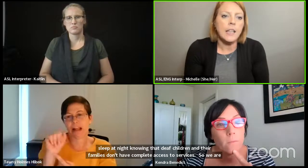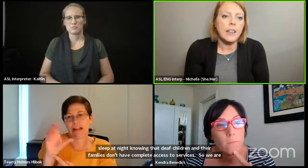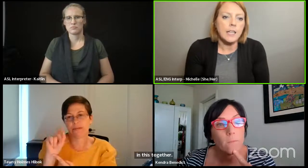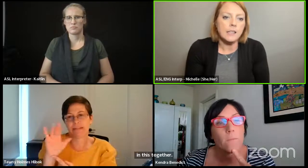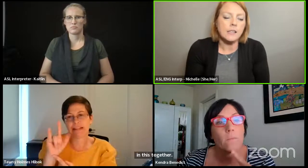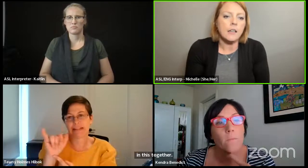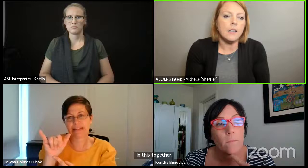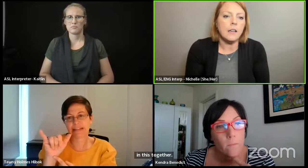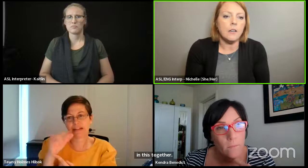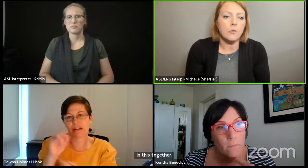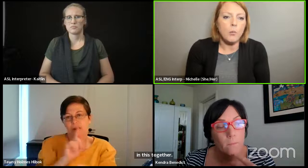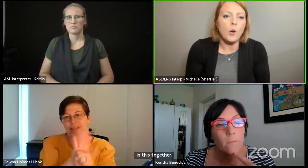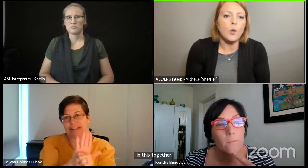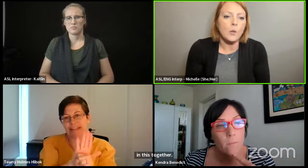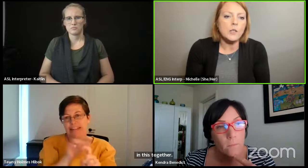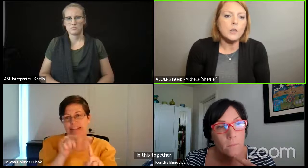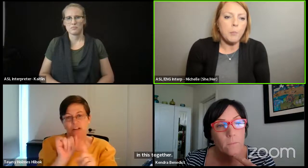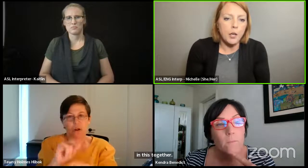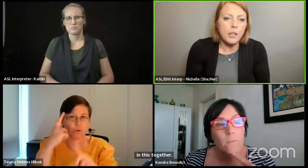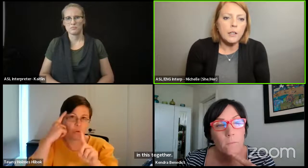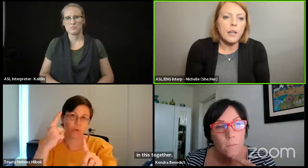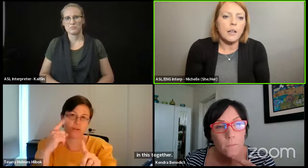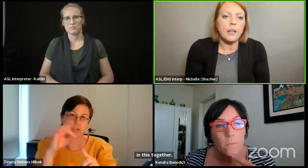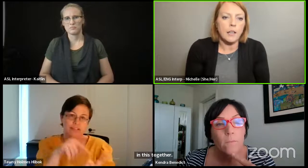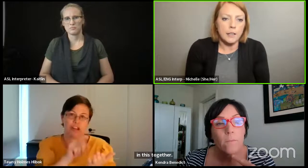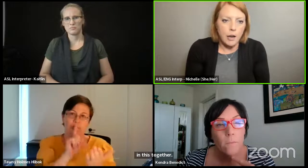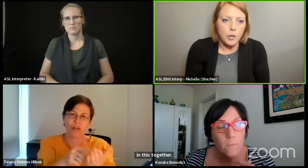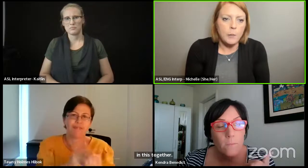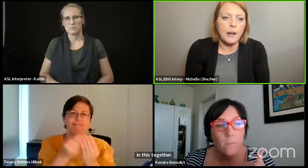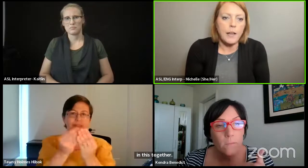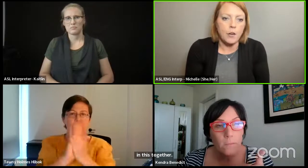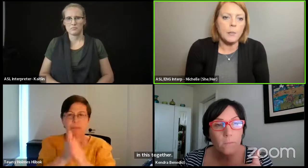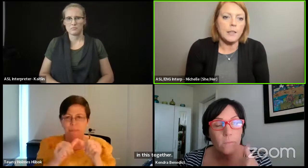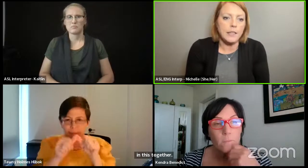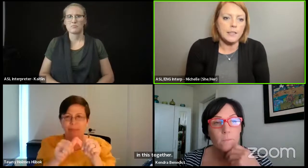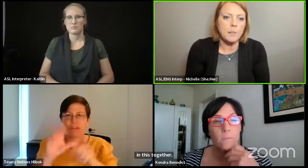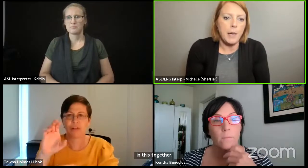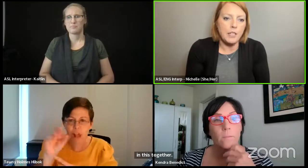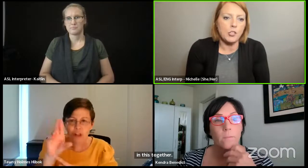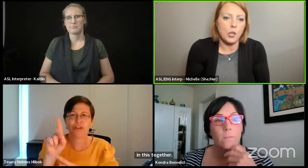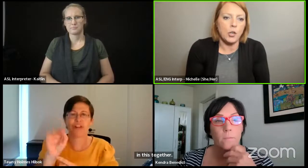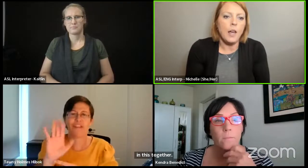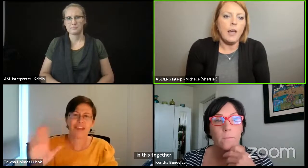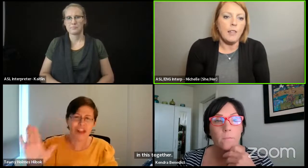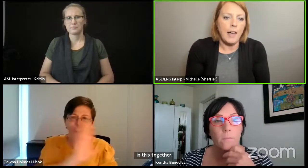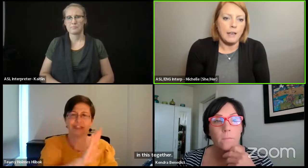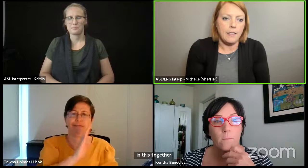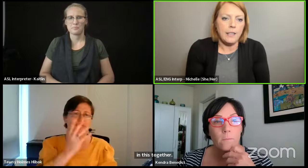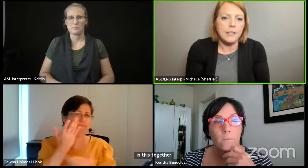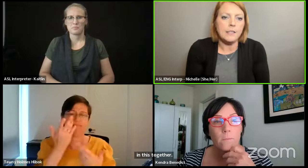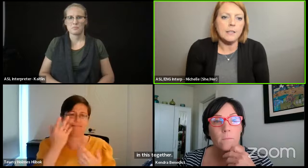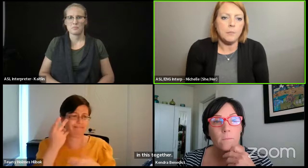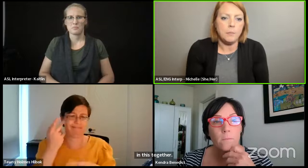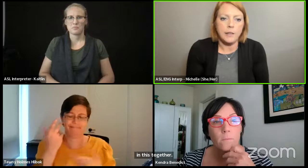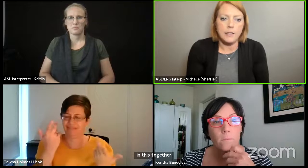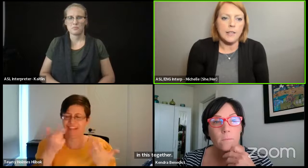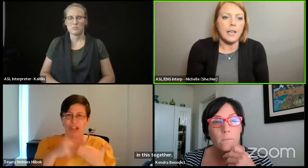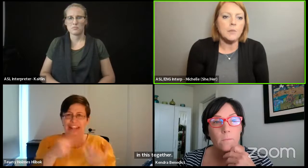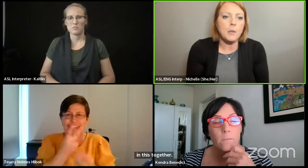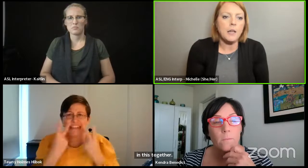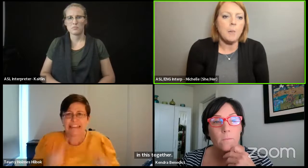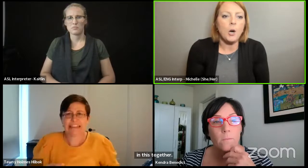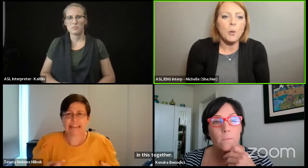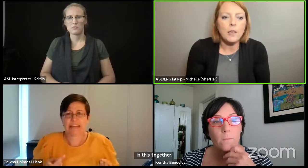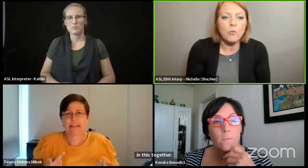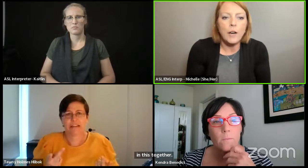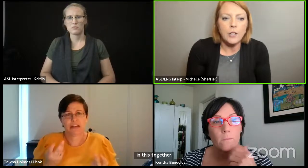that this report will spark accountability to make sure that these